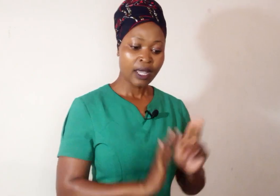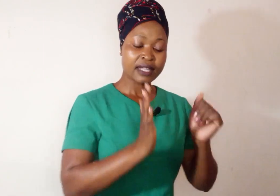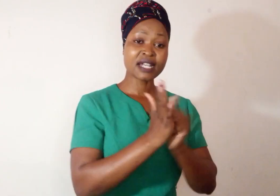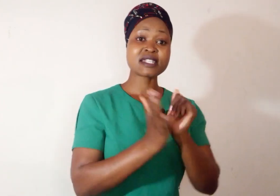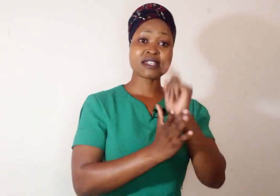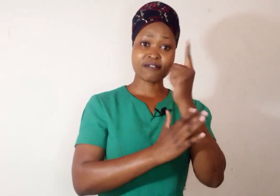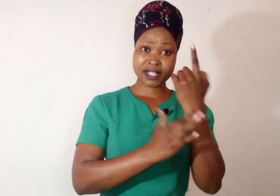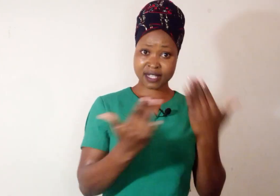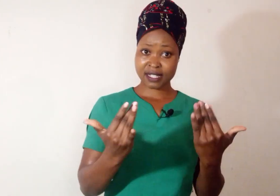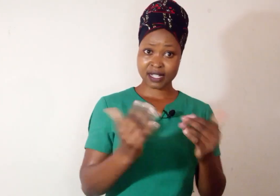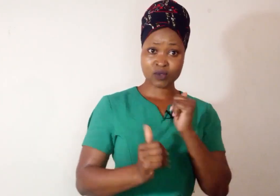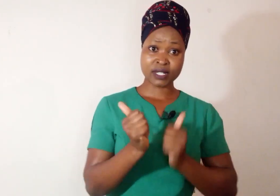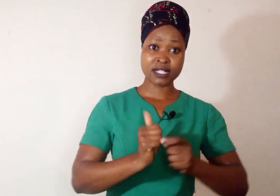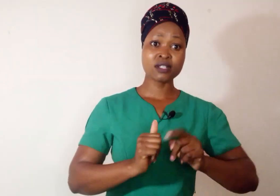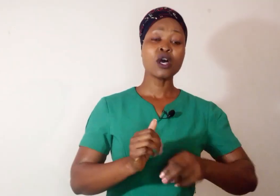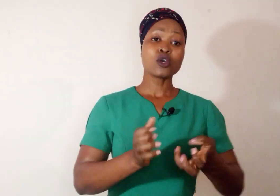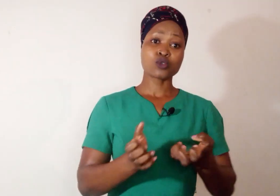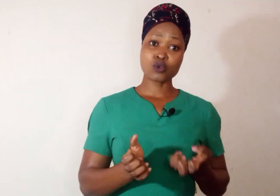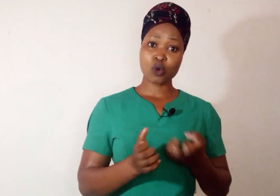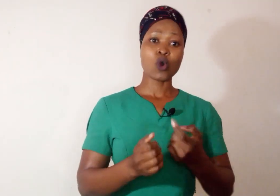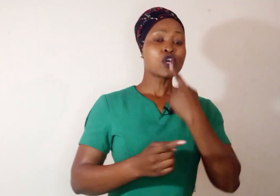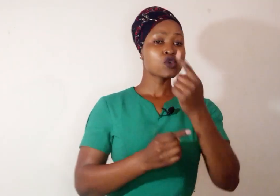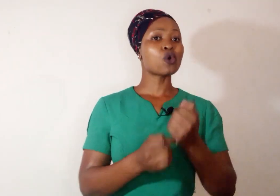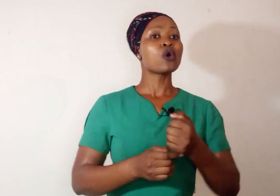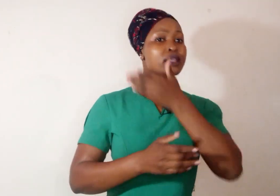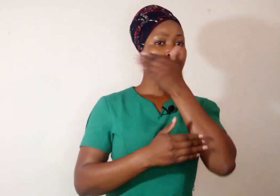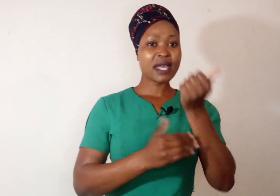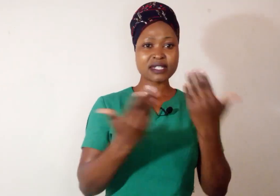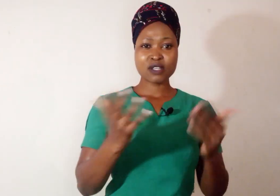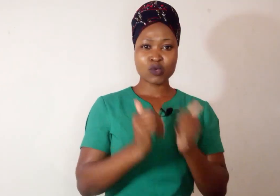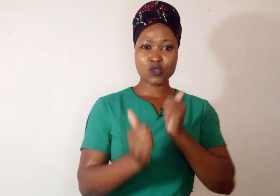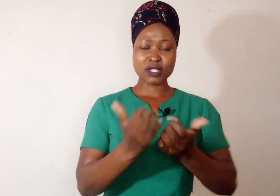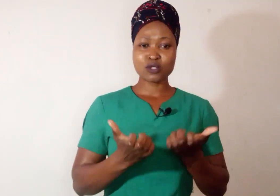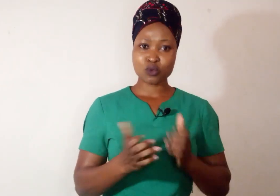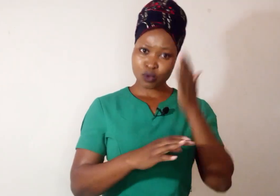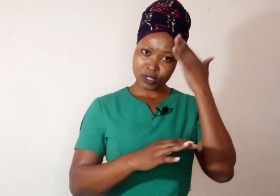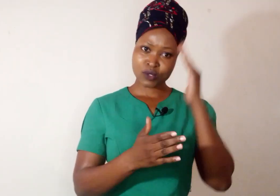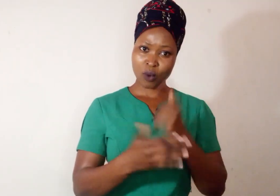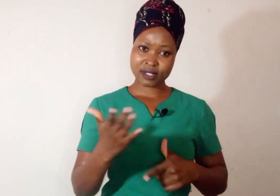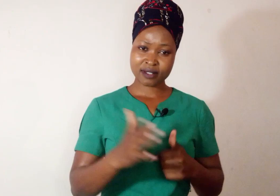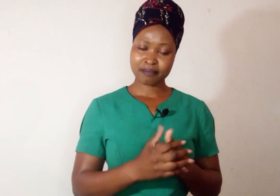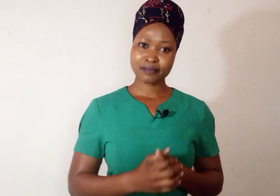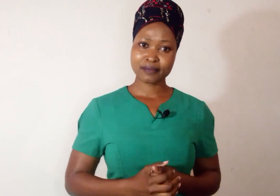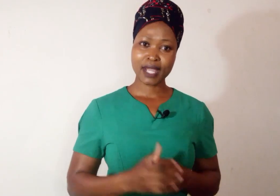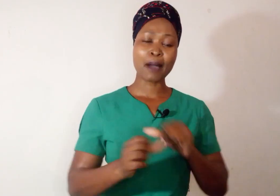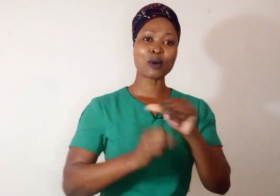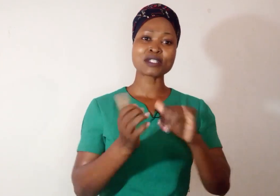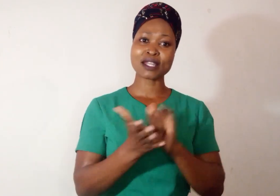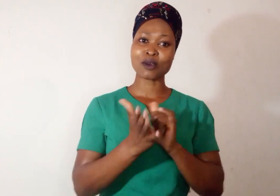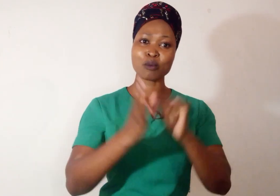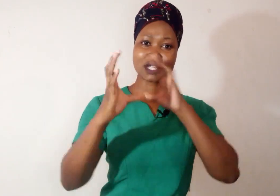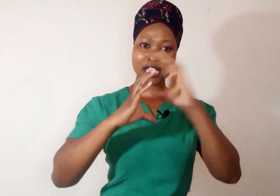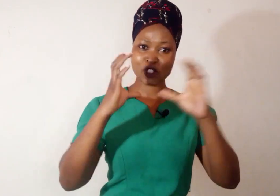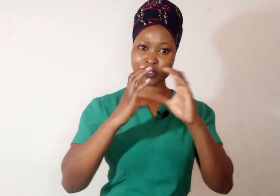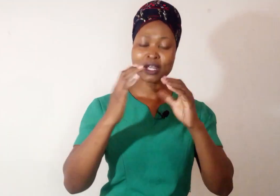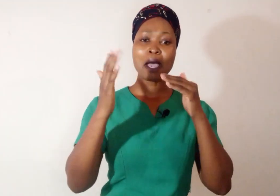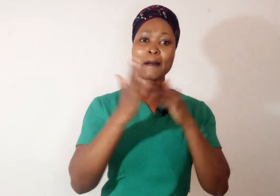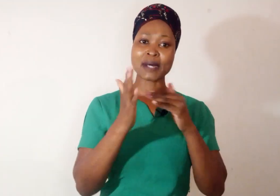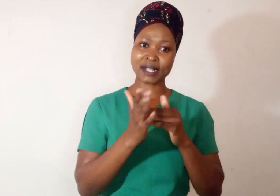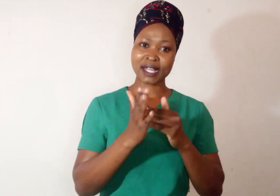That is the first thing that we need to know. So the best thing which we need to know is what? About the communication barrier.